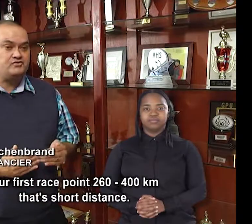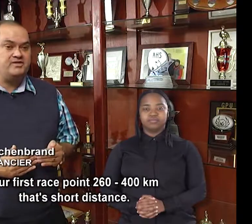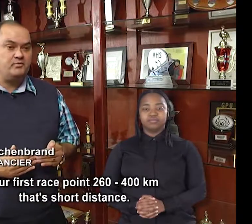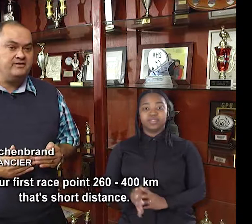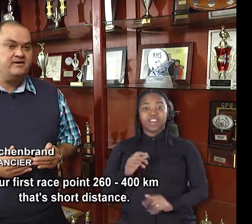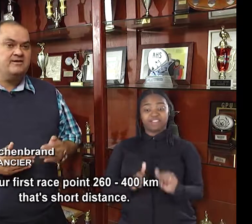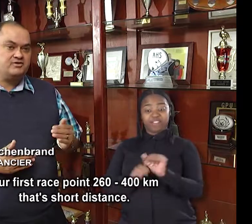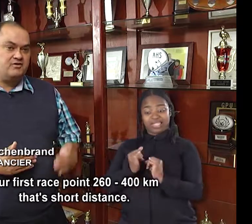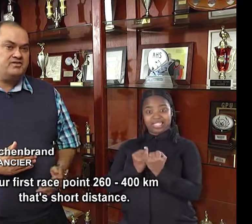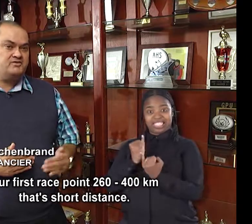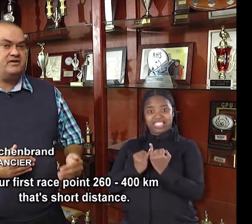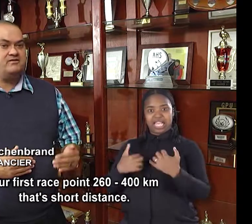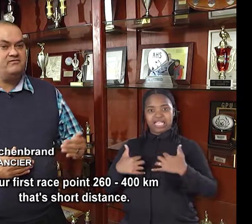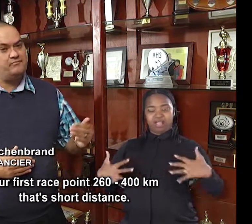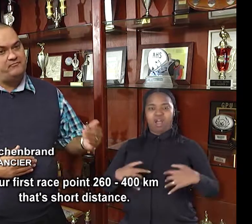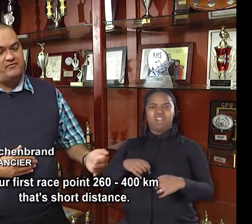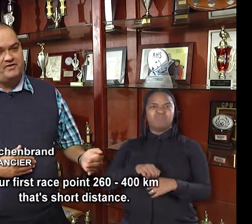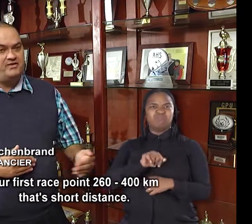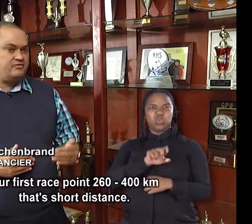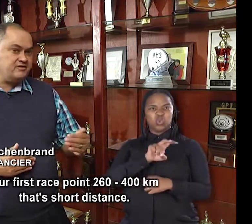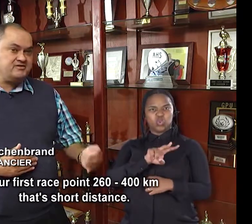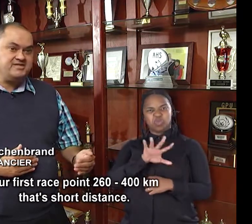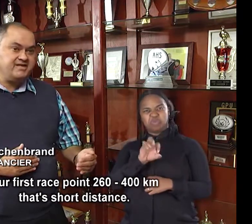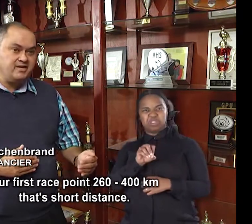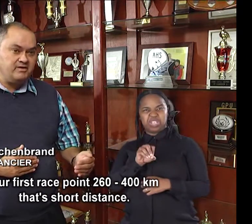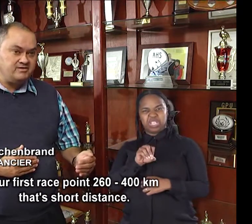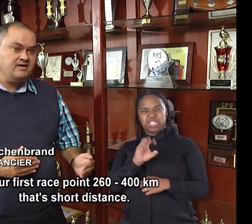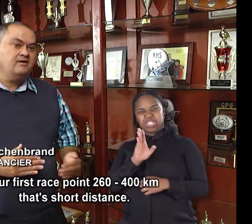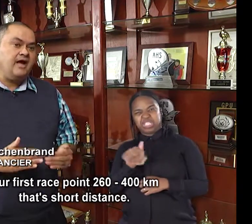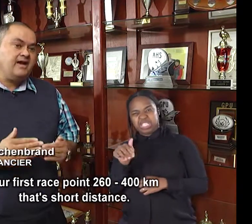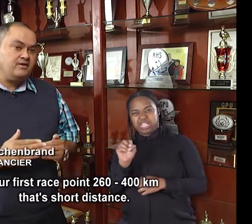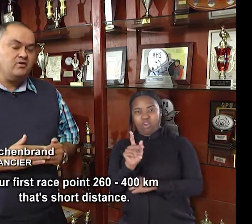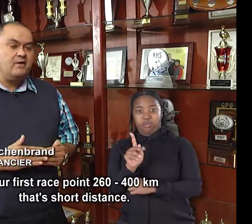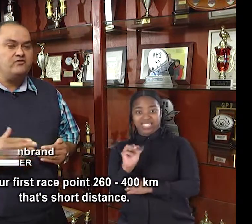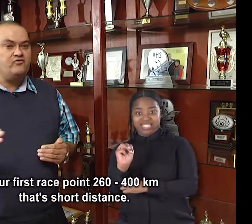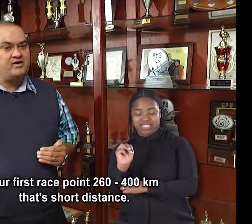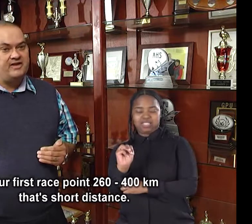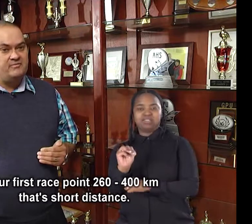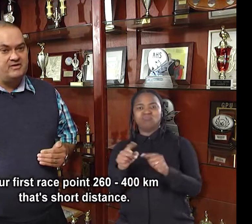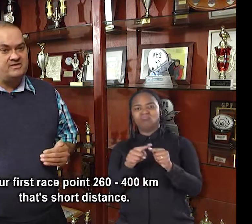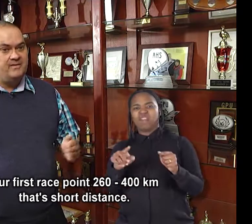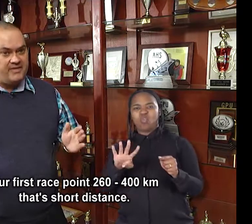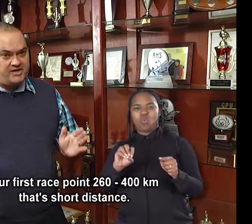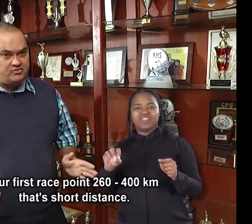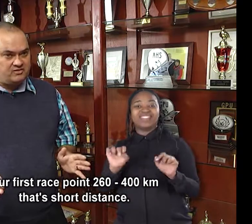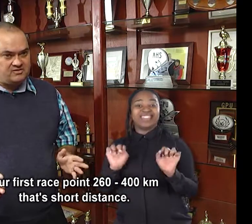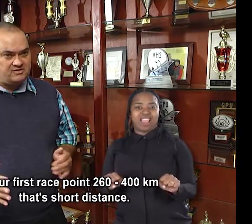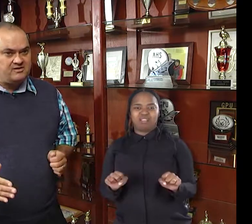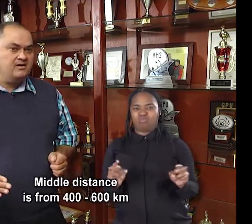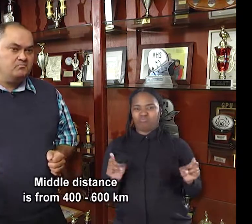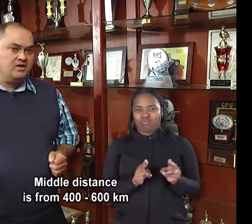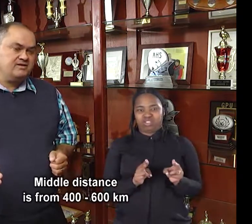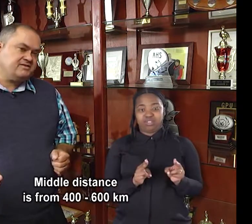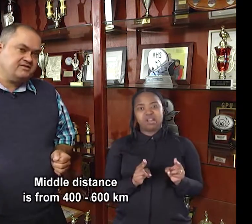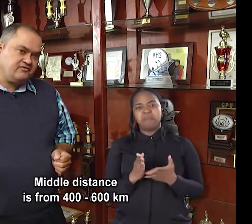Our first race point starts at 250, 260 kilometers, and that will go up to 400 kilometers. That is short